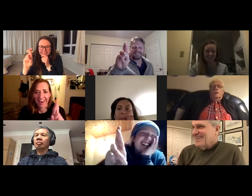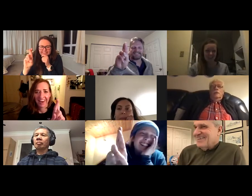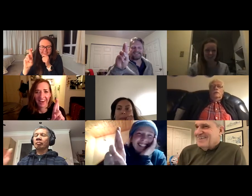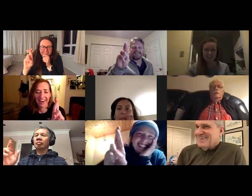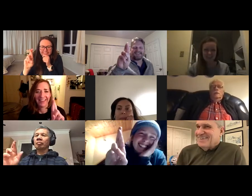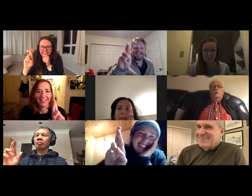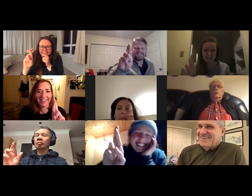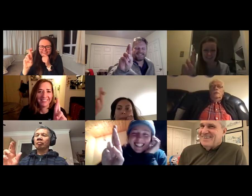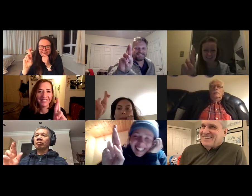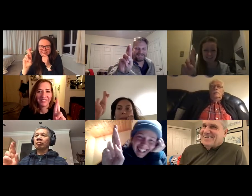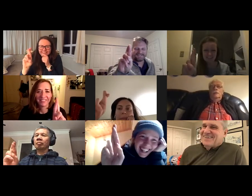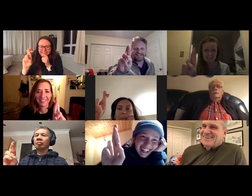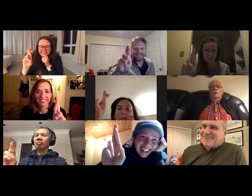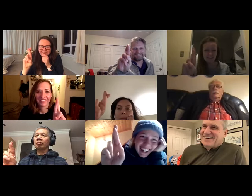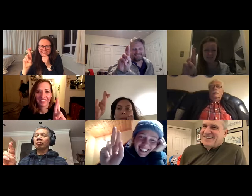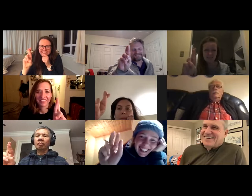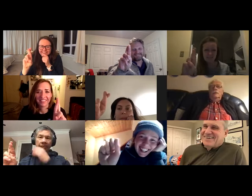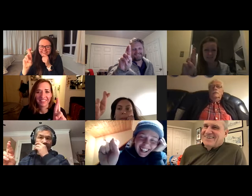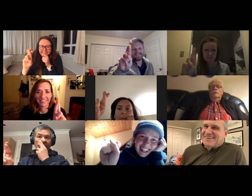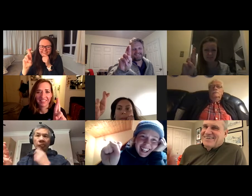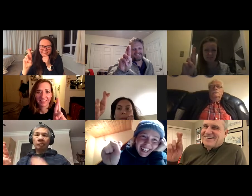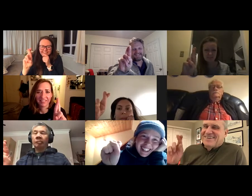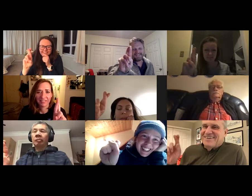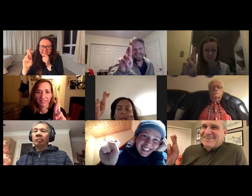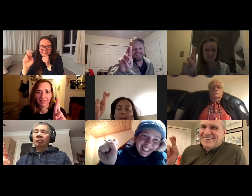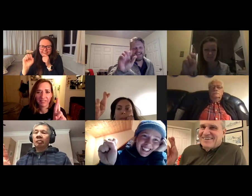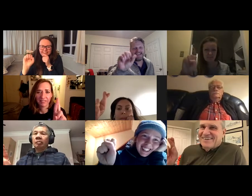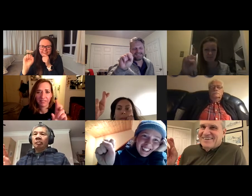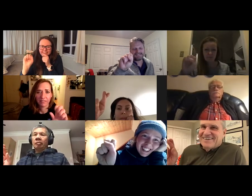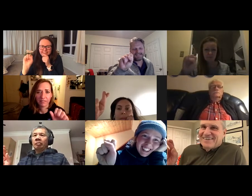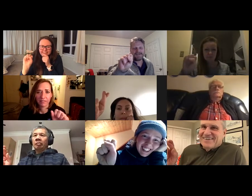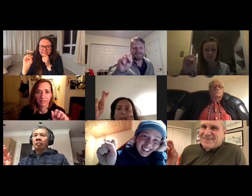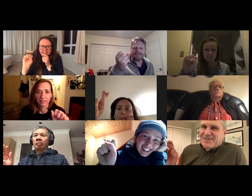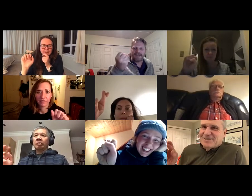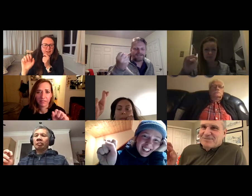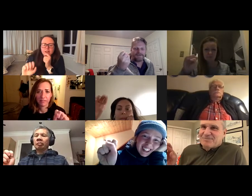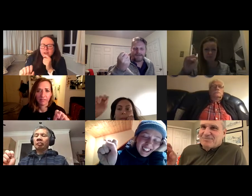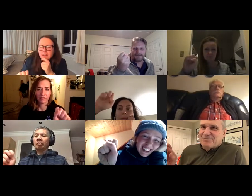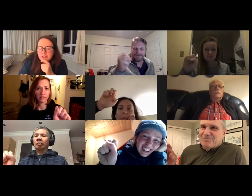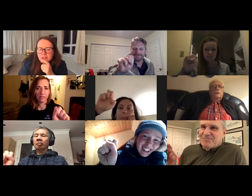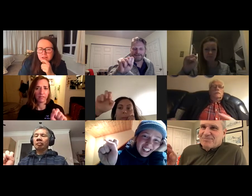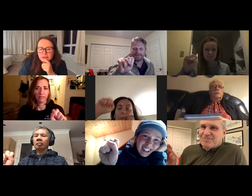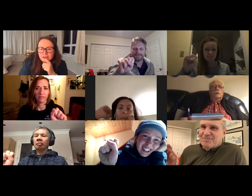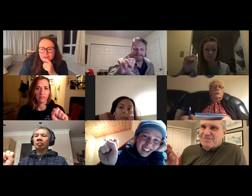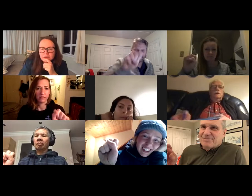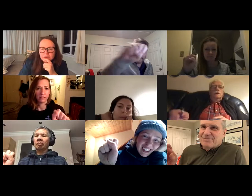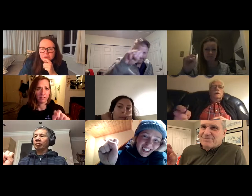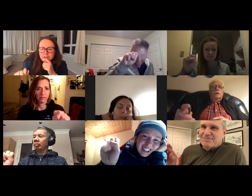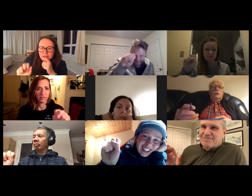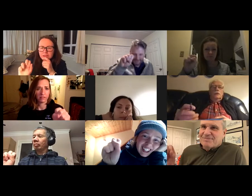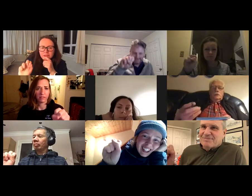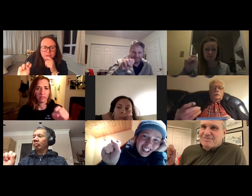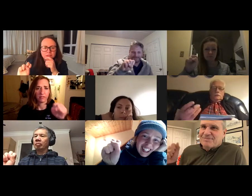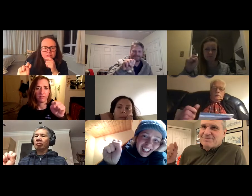R. Cross your fingers. Yep. S. S. I always think of S. I don't know why, but like a sucker punch. Like I'm going to